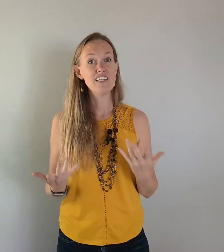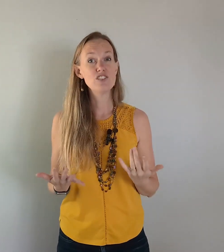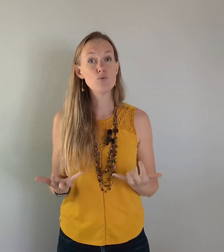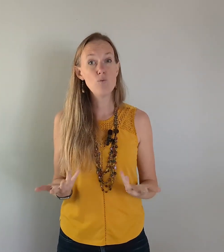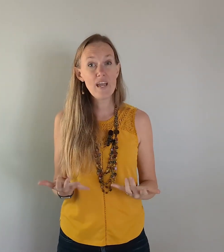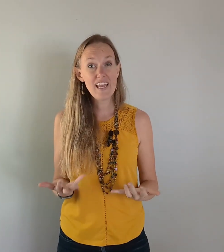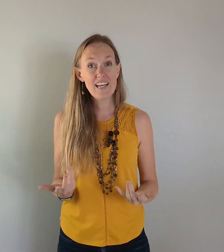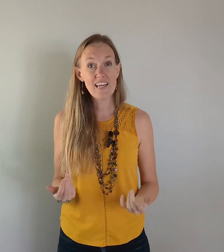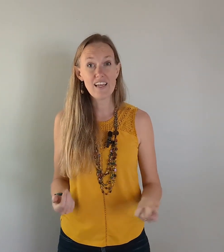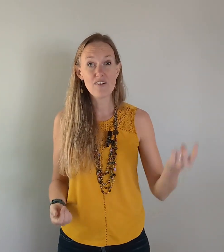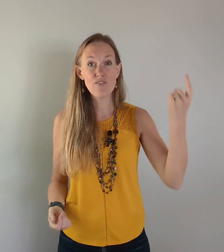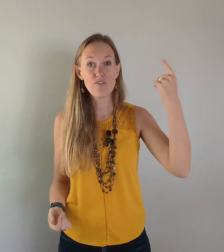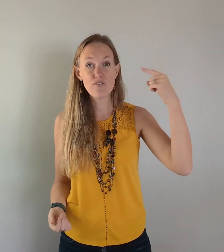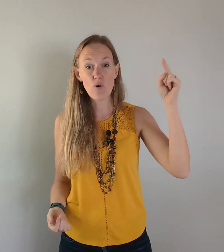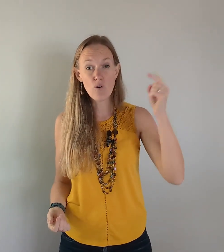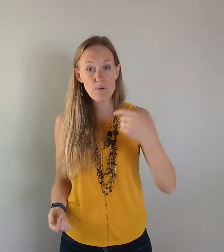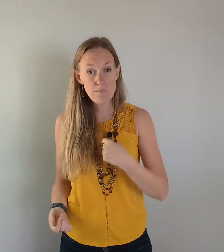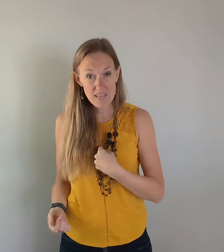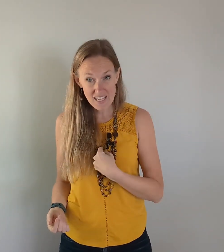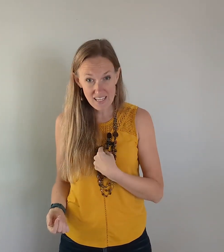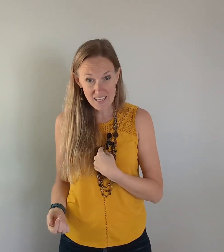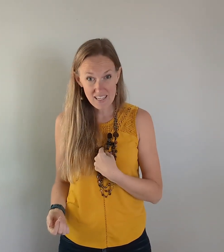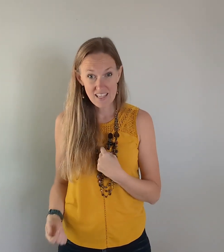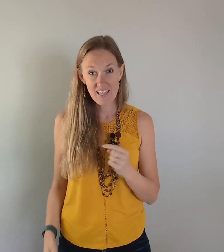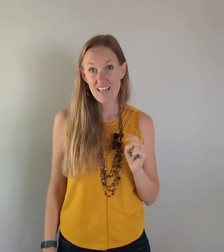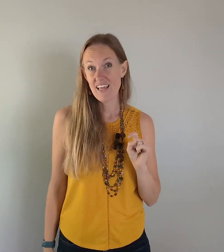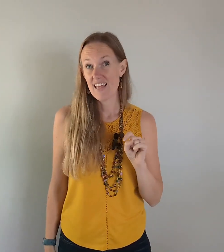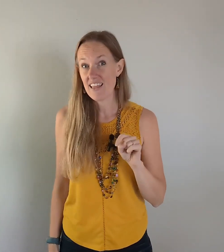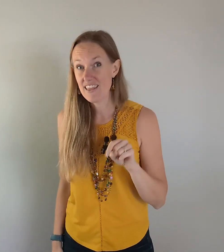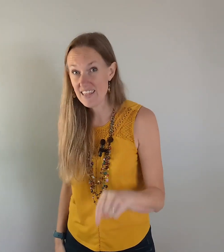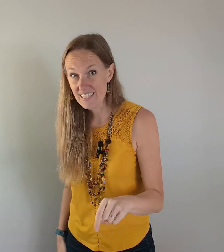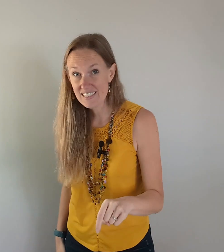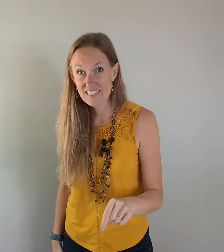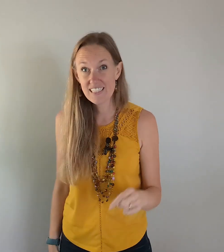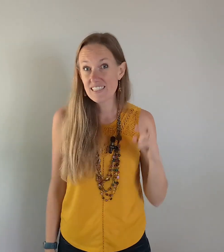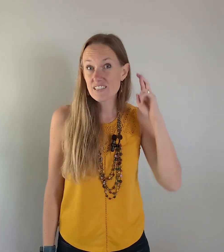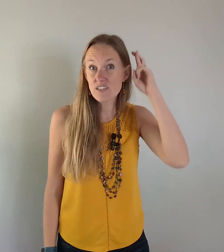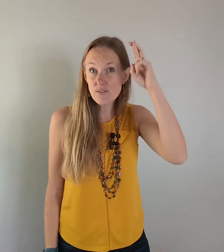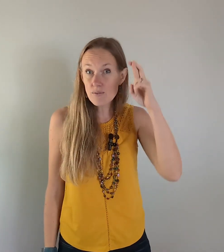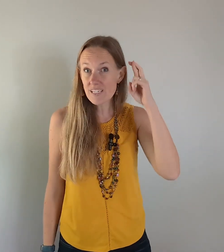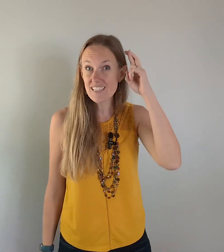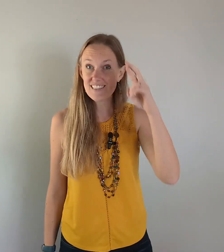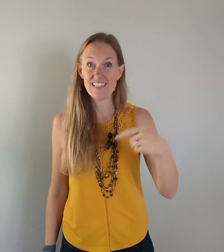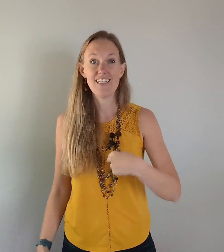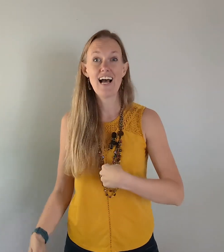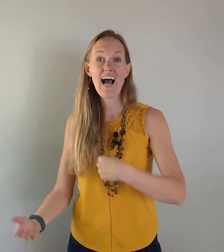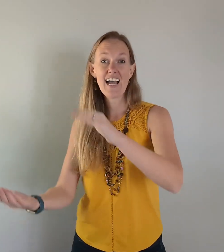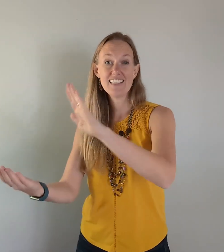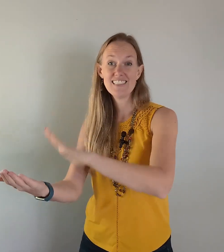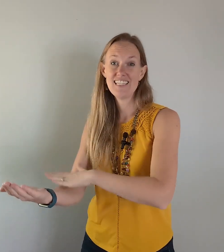is waiting for me, this is the reason I